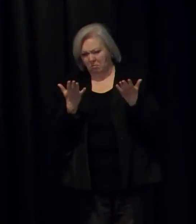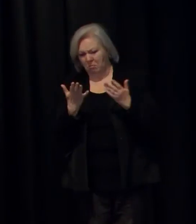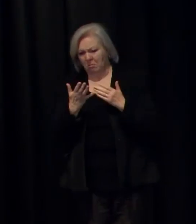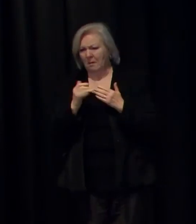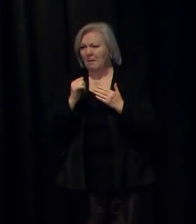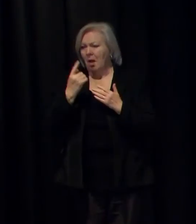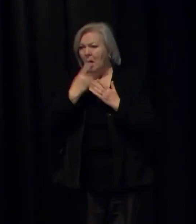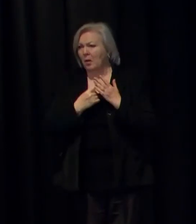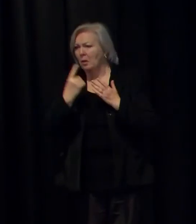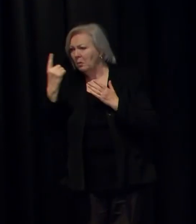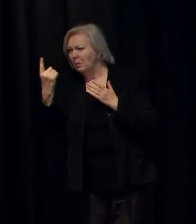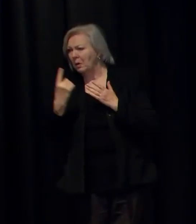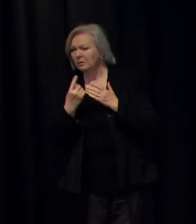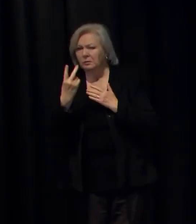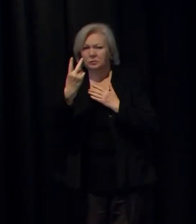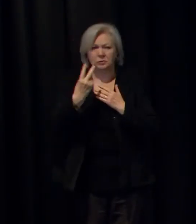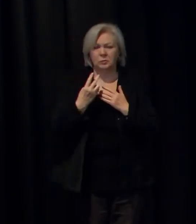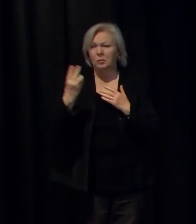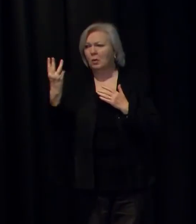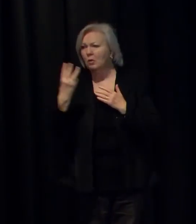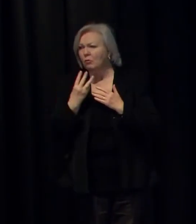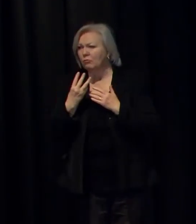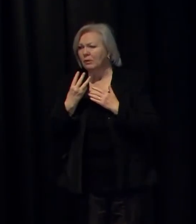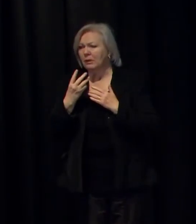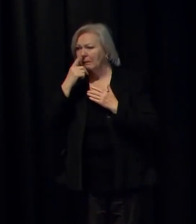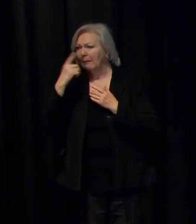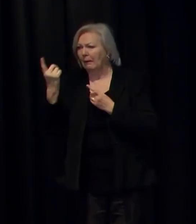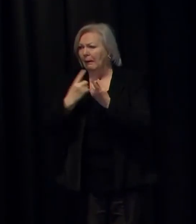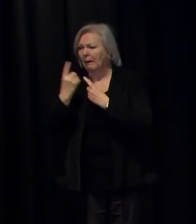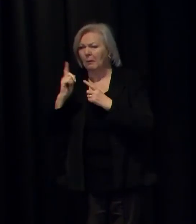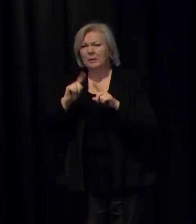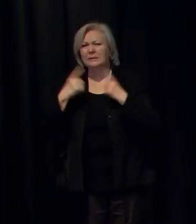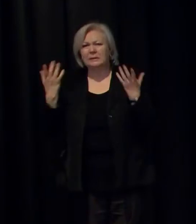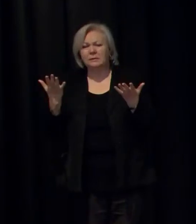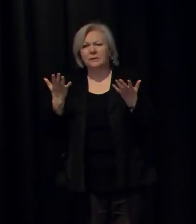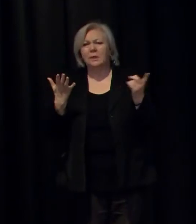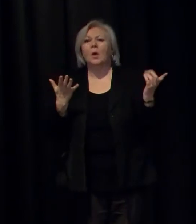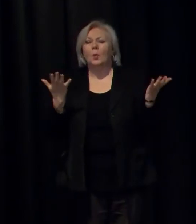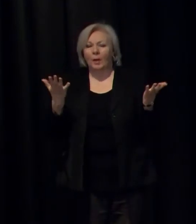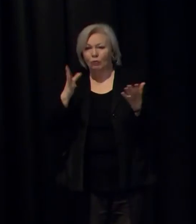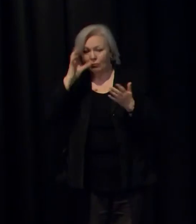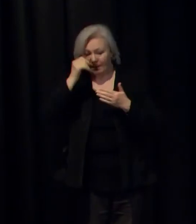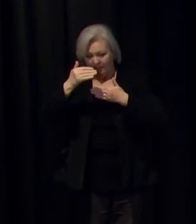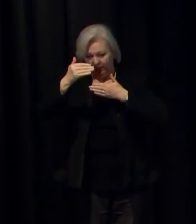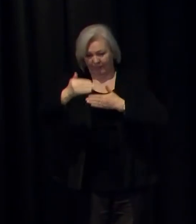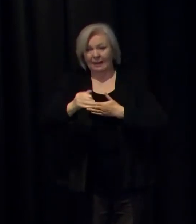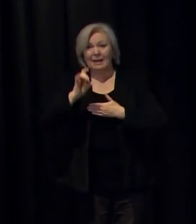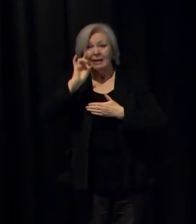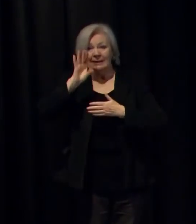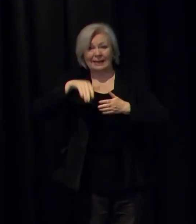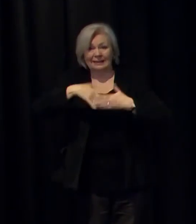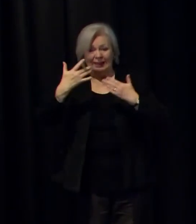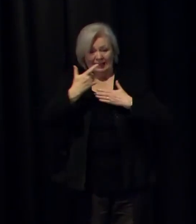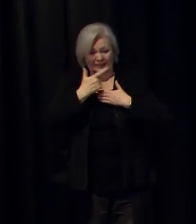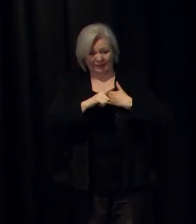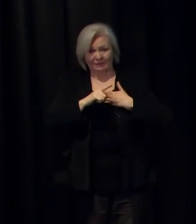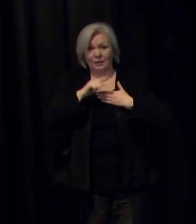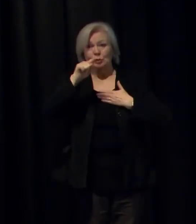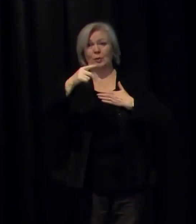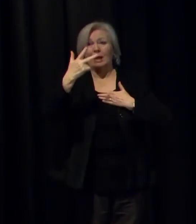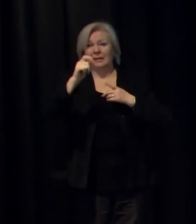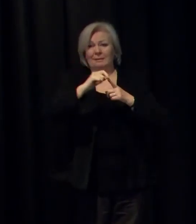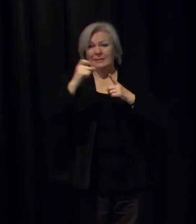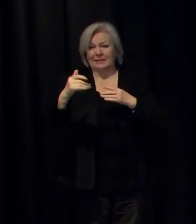3 customers as opposed to 20 if you're hospitality? So the first thing is for about 10 days. So this is not some indefinite thing. It's for about 10